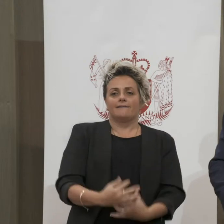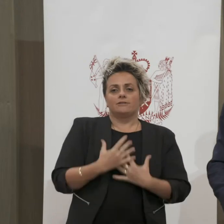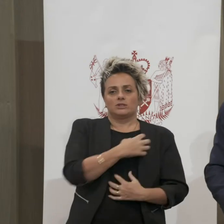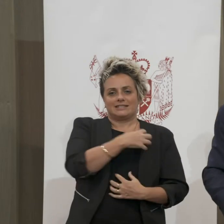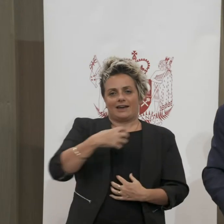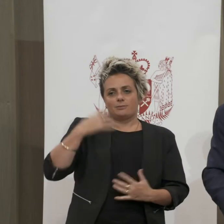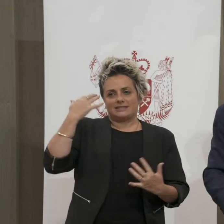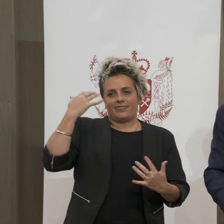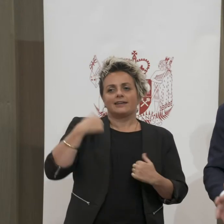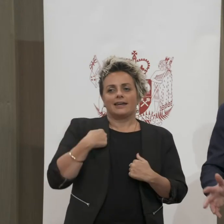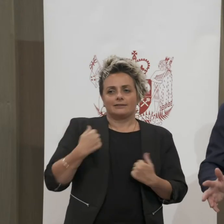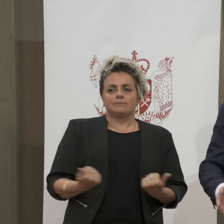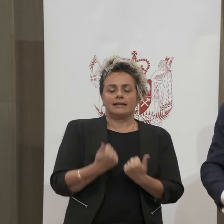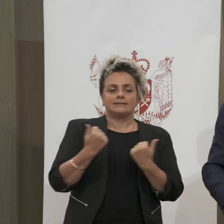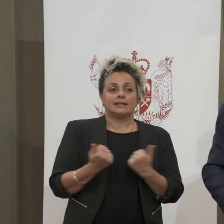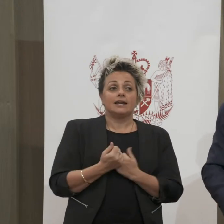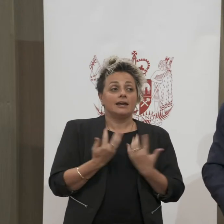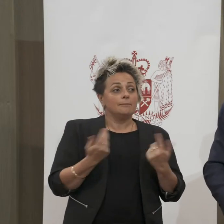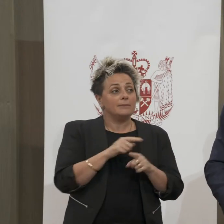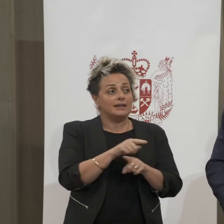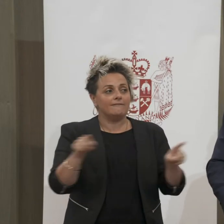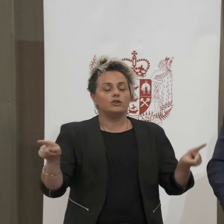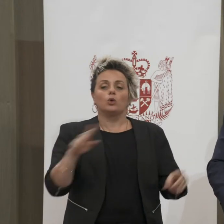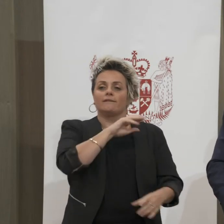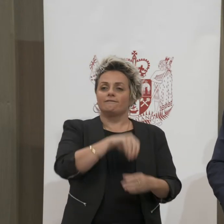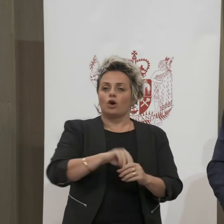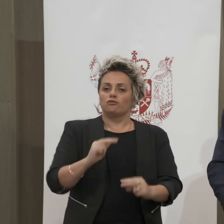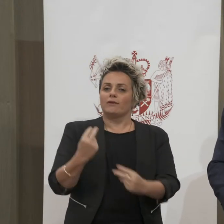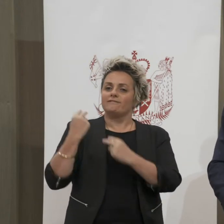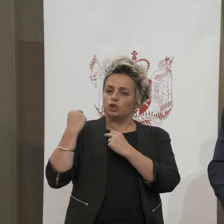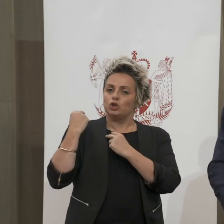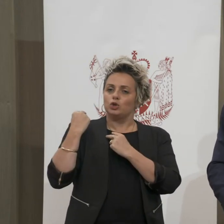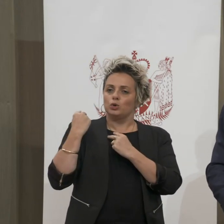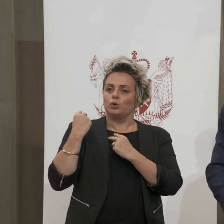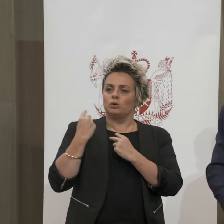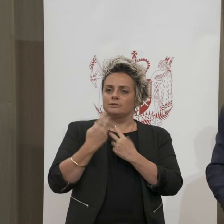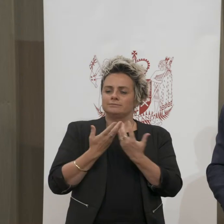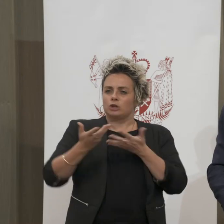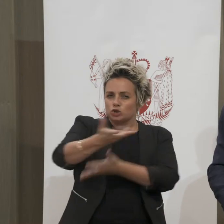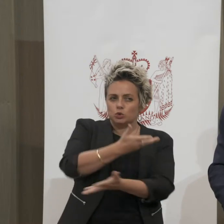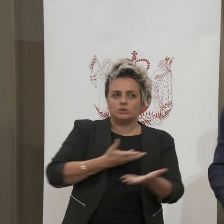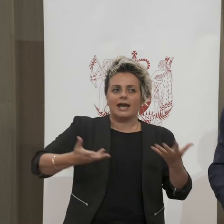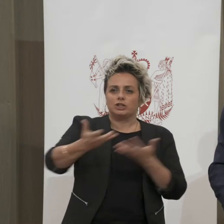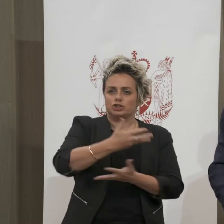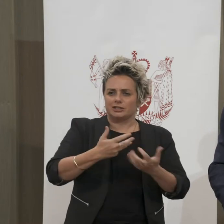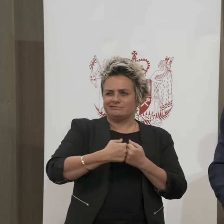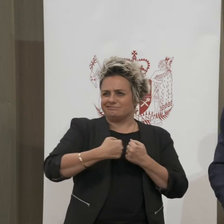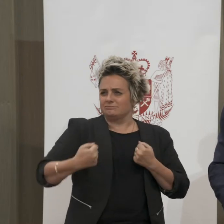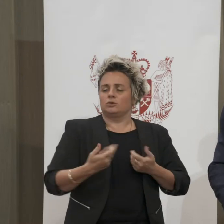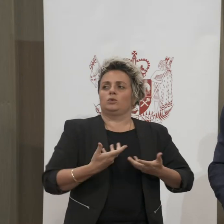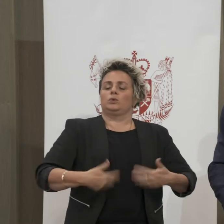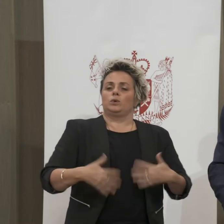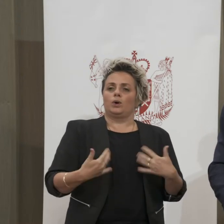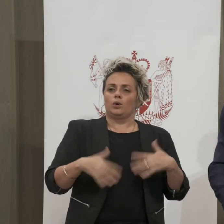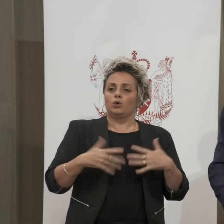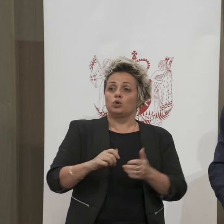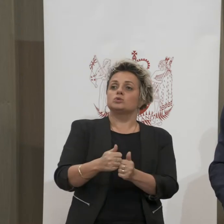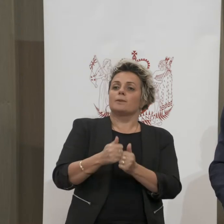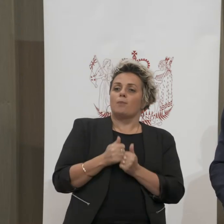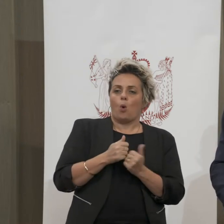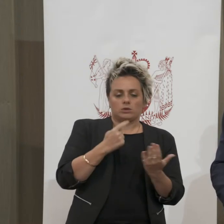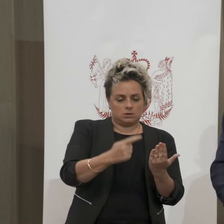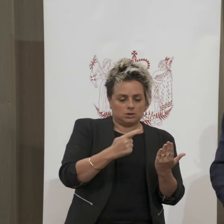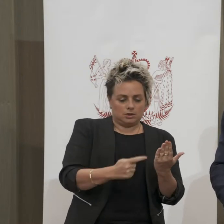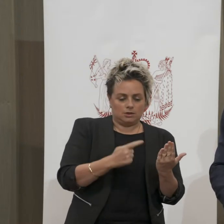thinking. Many of you were part of the review's extensive consultation and supported the consensus it